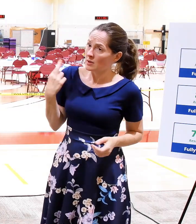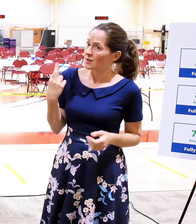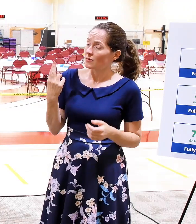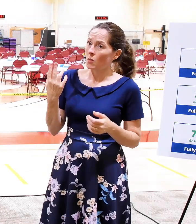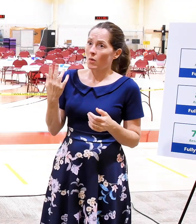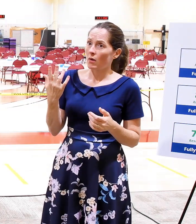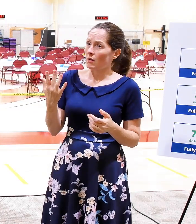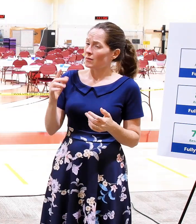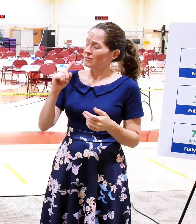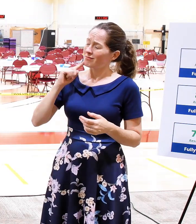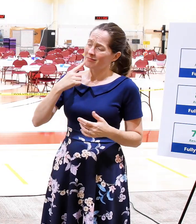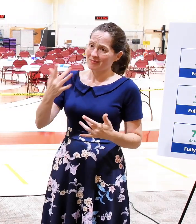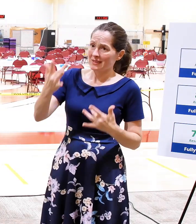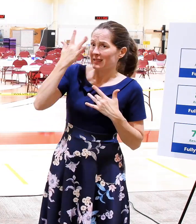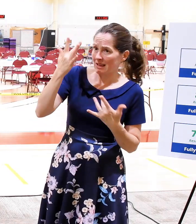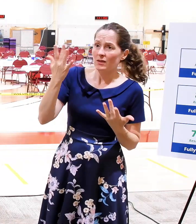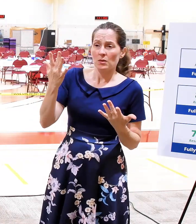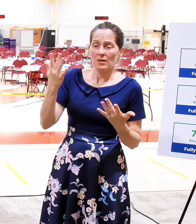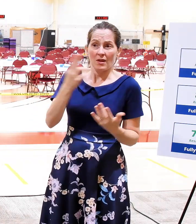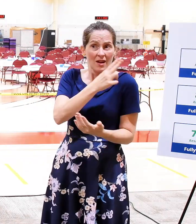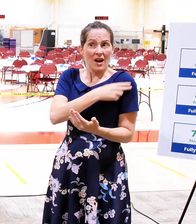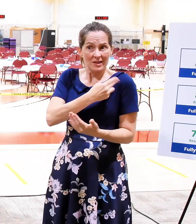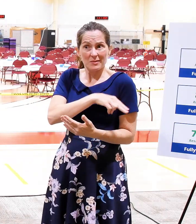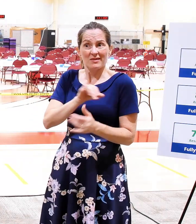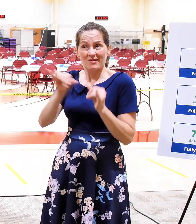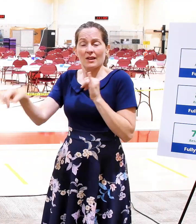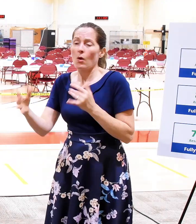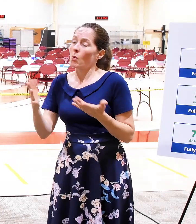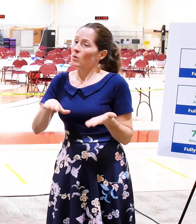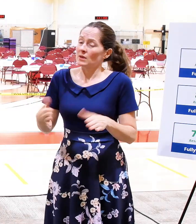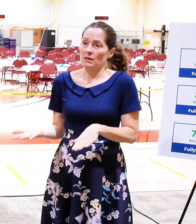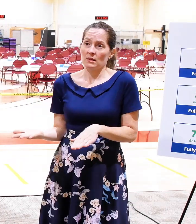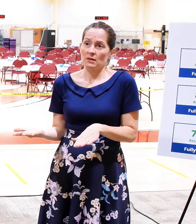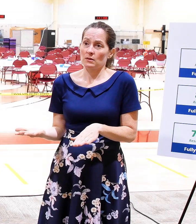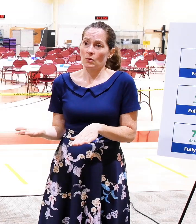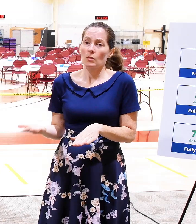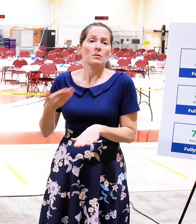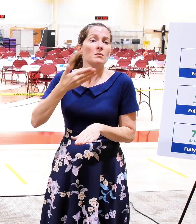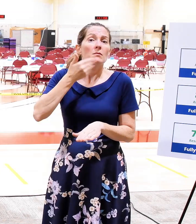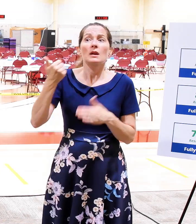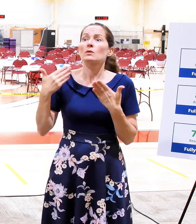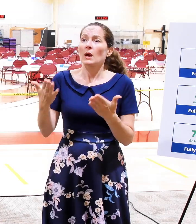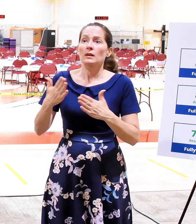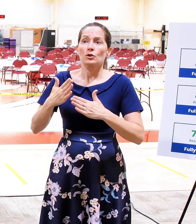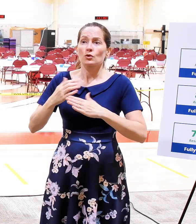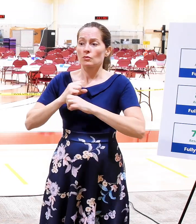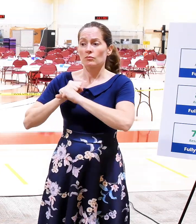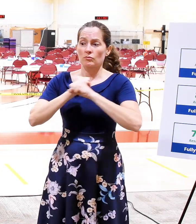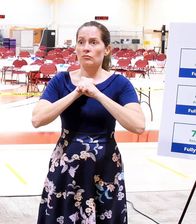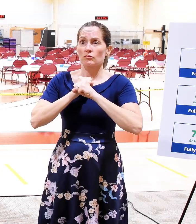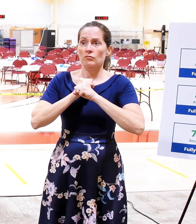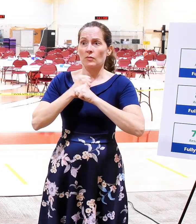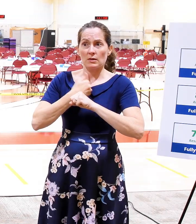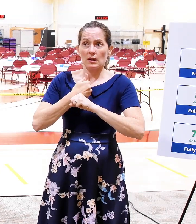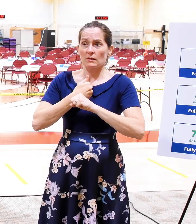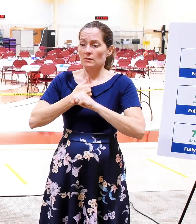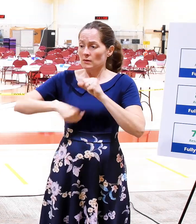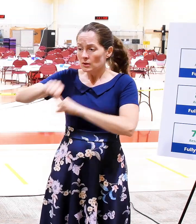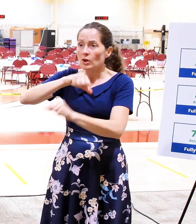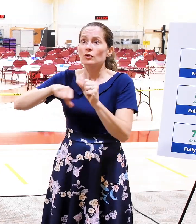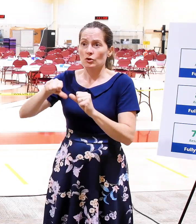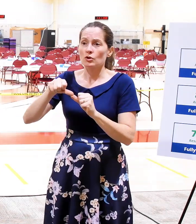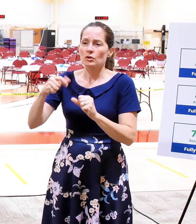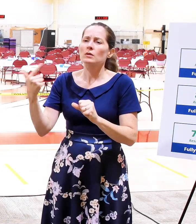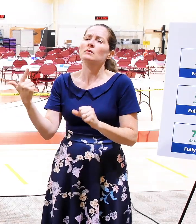Vaccination remains our most effective tool in combating this virus. In order to protect our community members, we